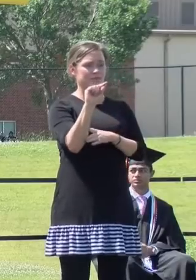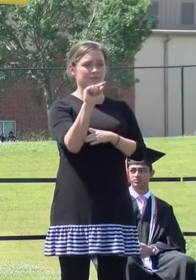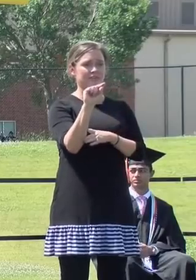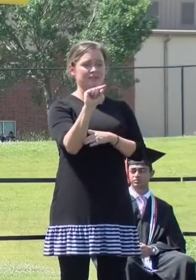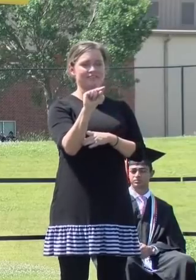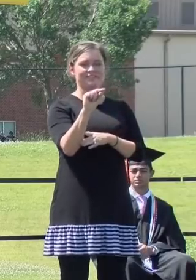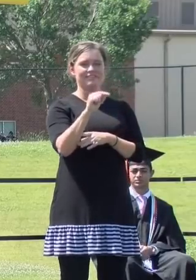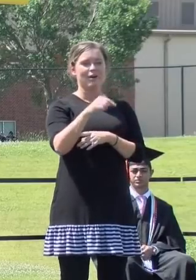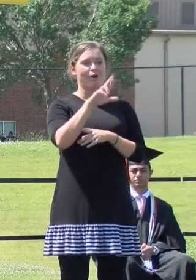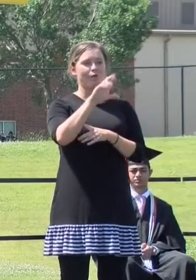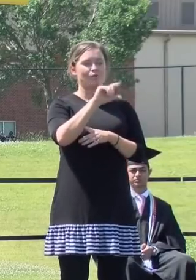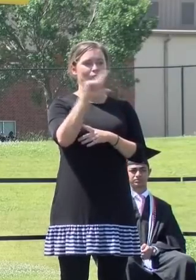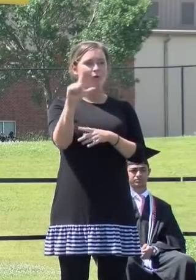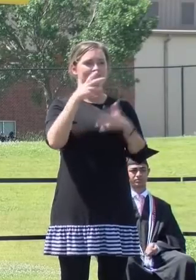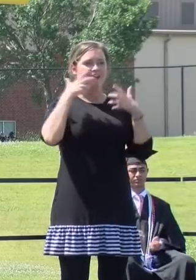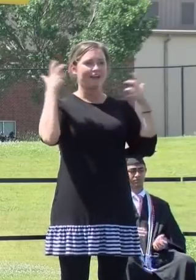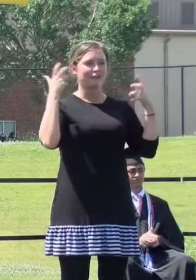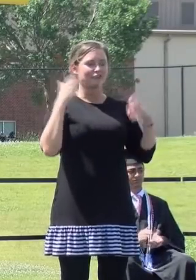Roll Tigers.